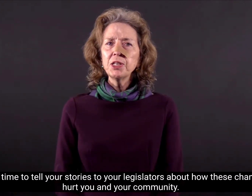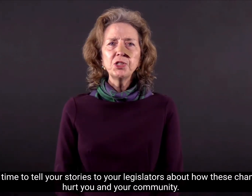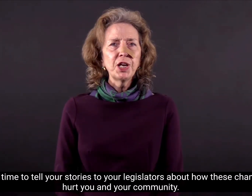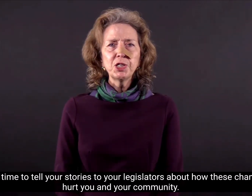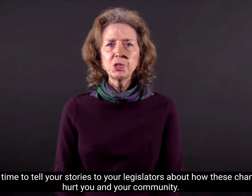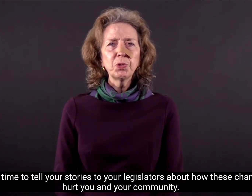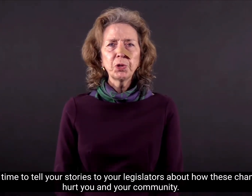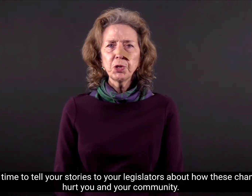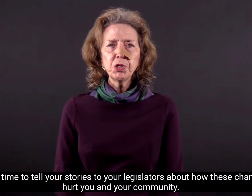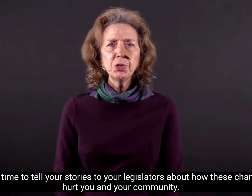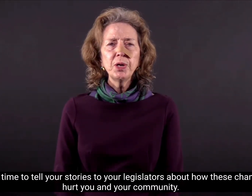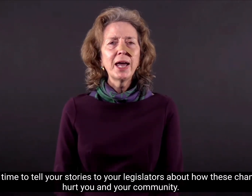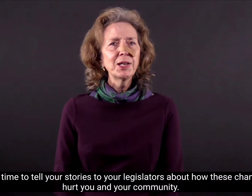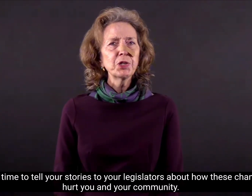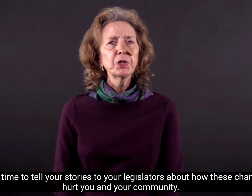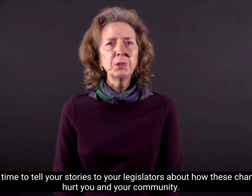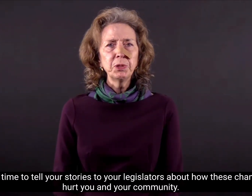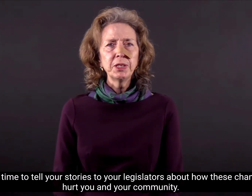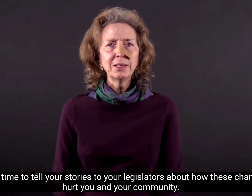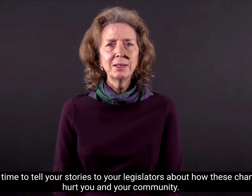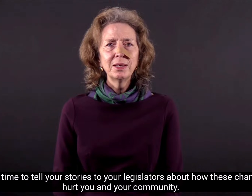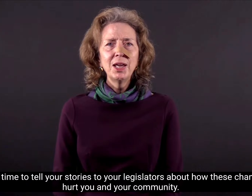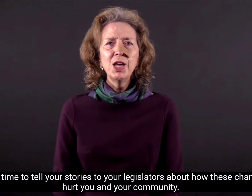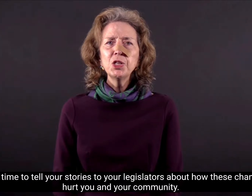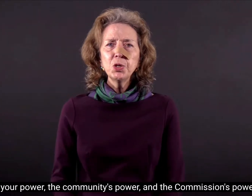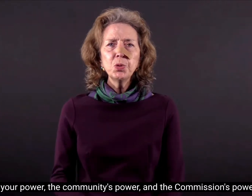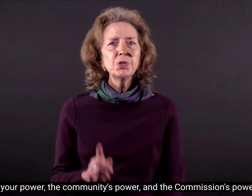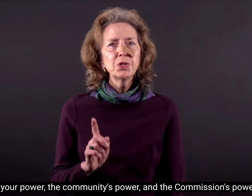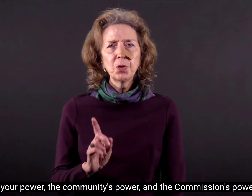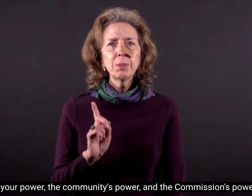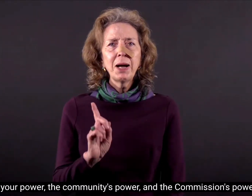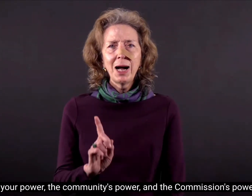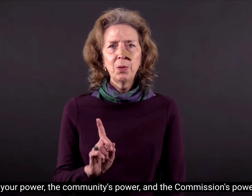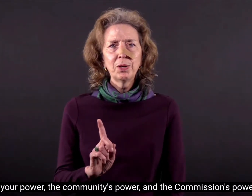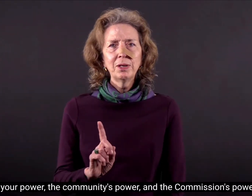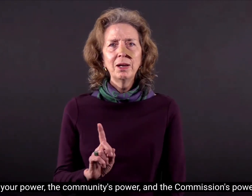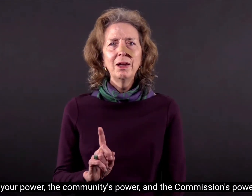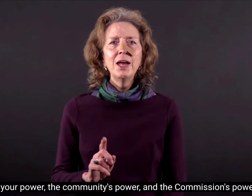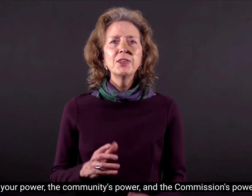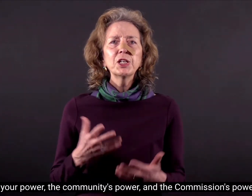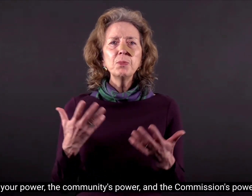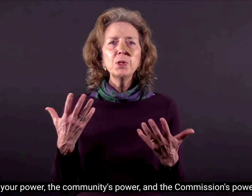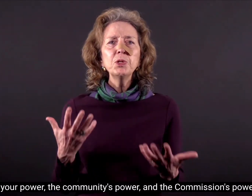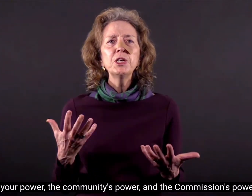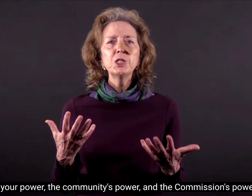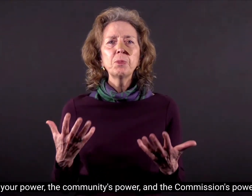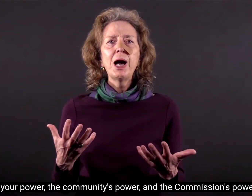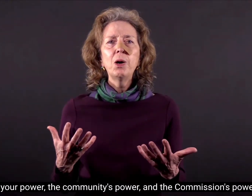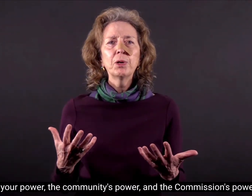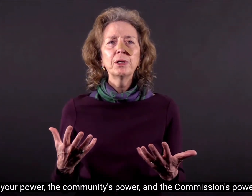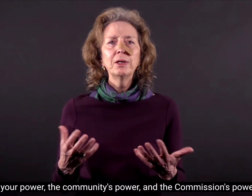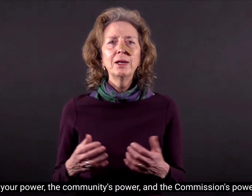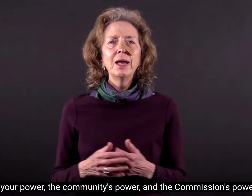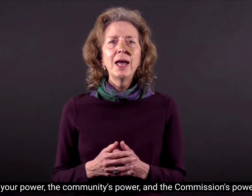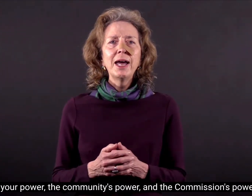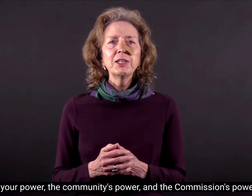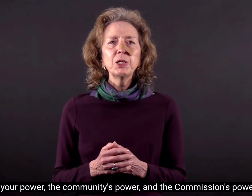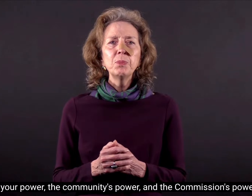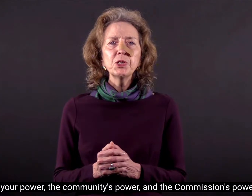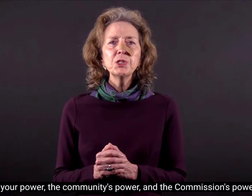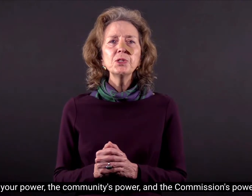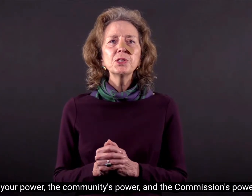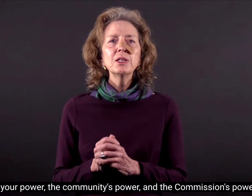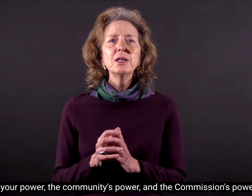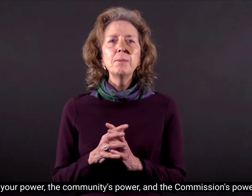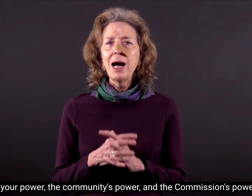about how these changes will hurt you and your community. Use your power, the community's power, and